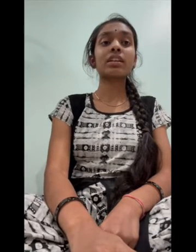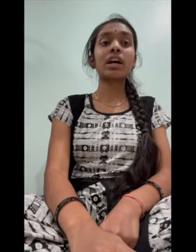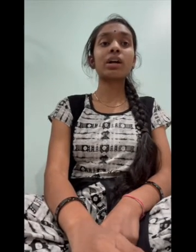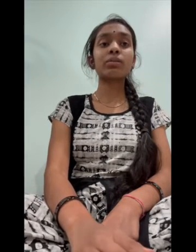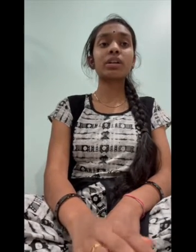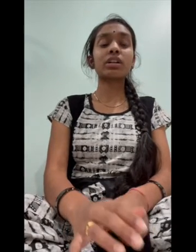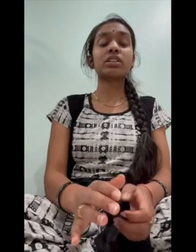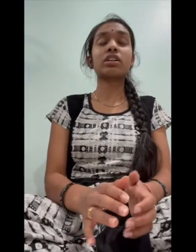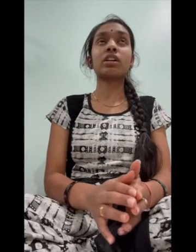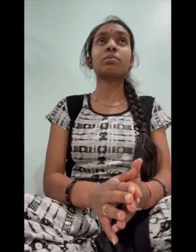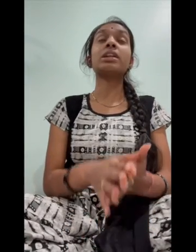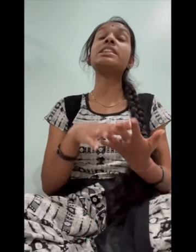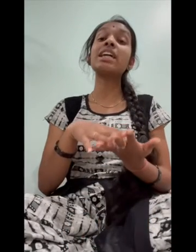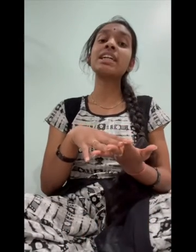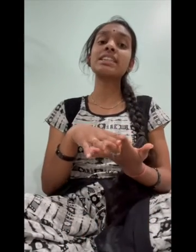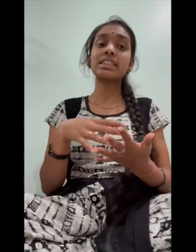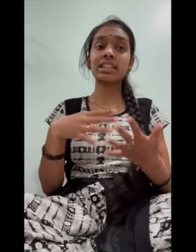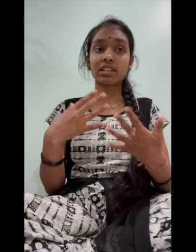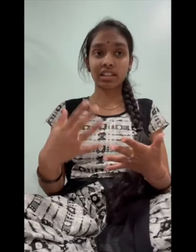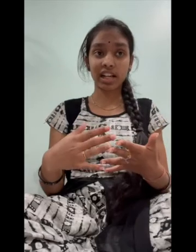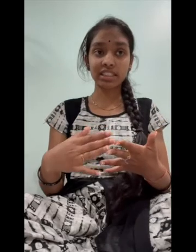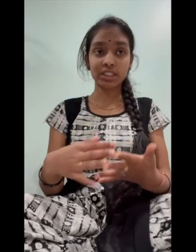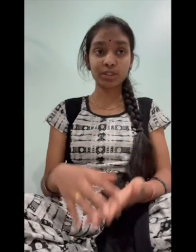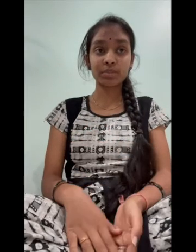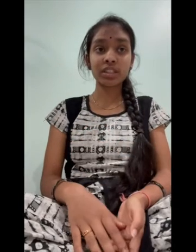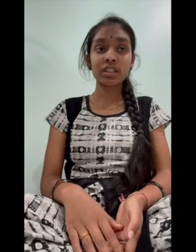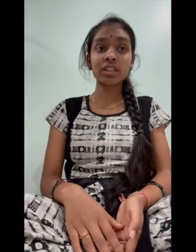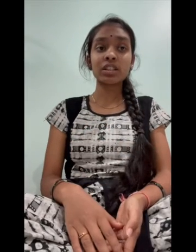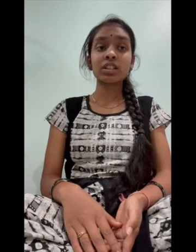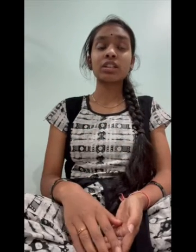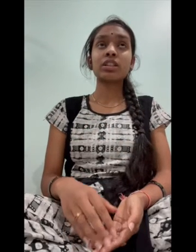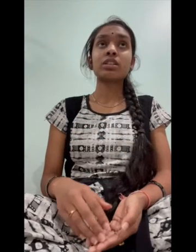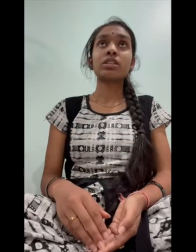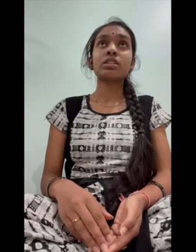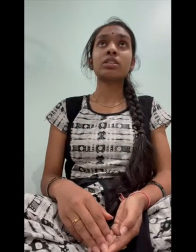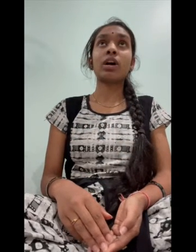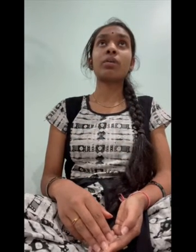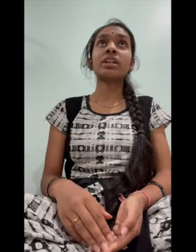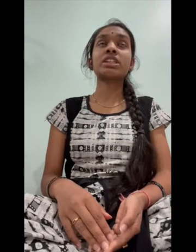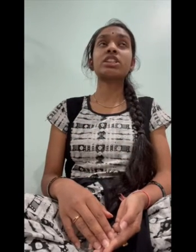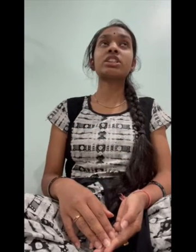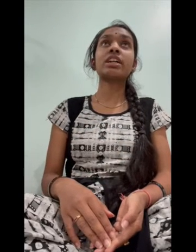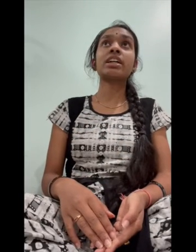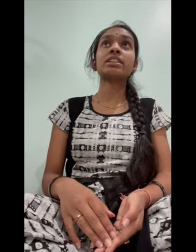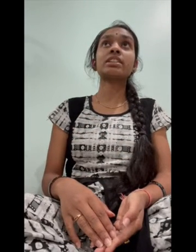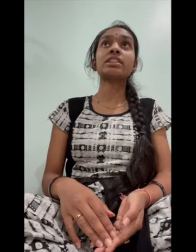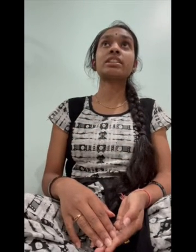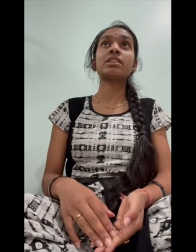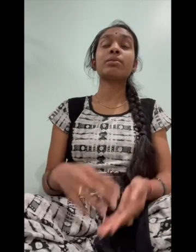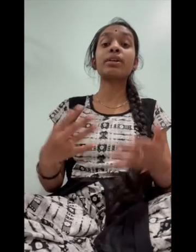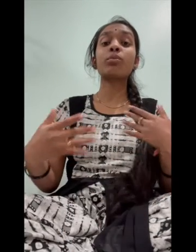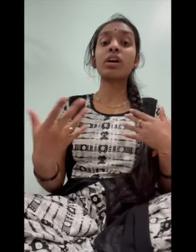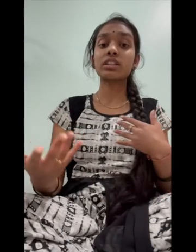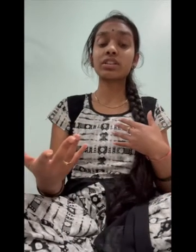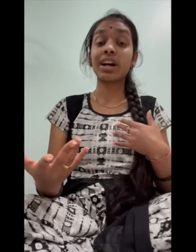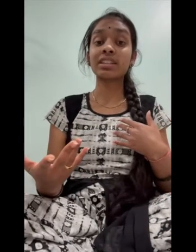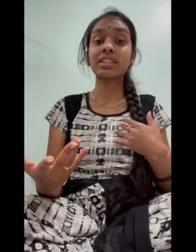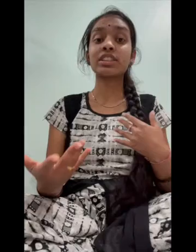Now we're going to talk about signs in a classroom. So when a teacher says, when you want to ask a teacher